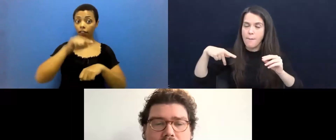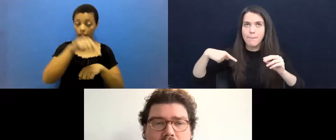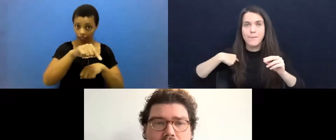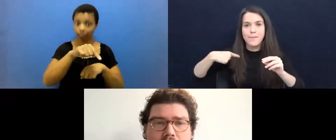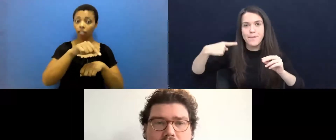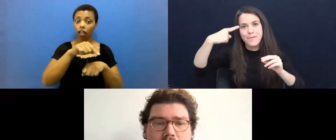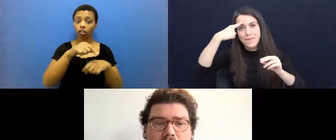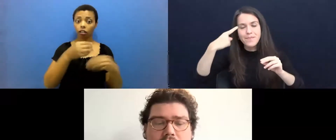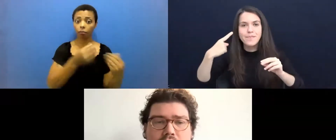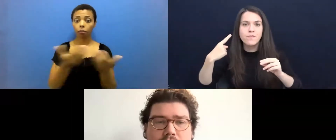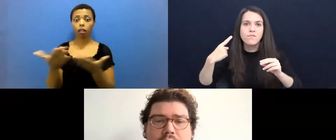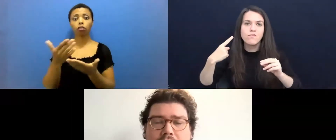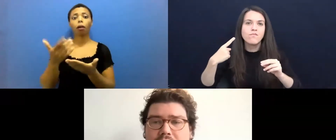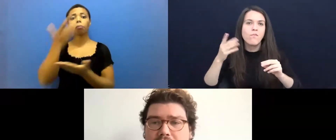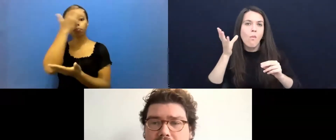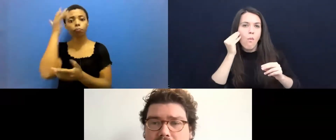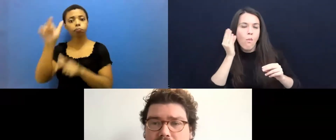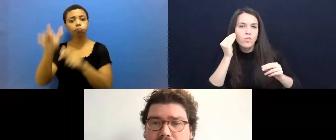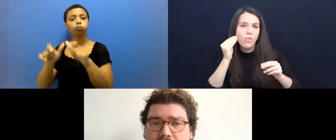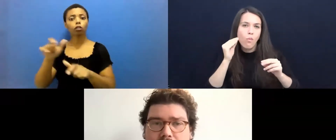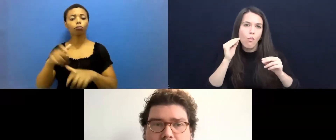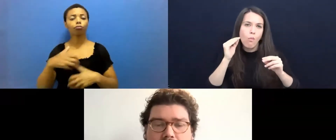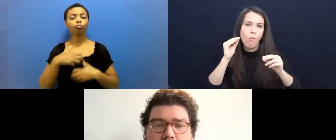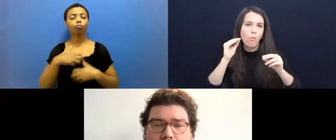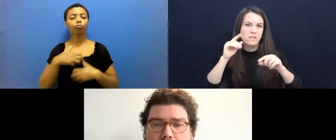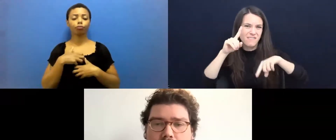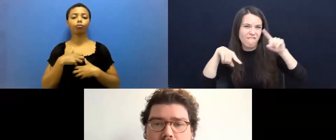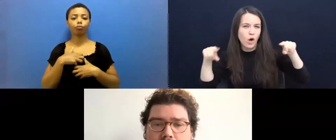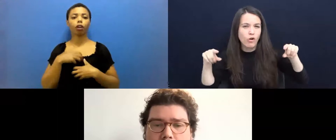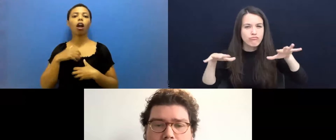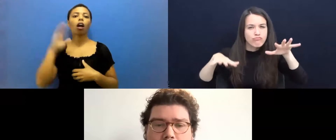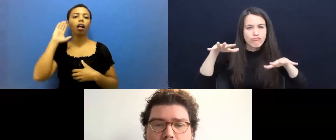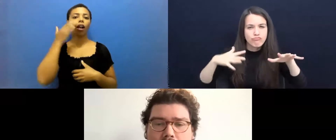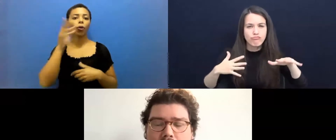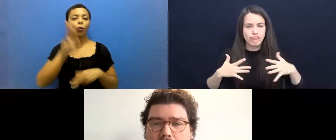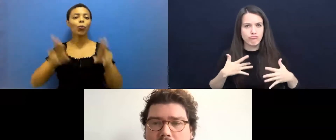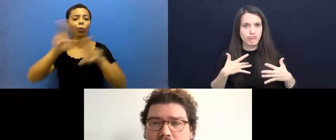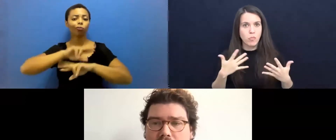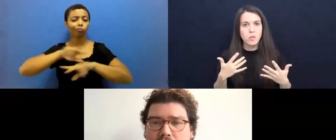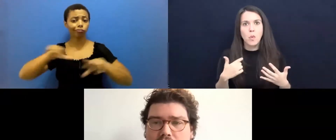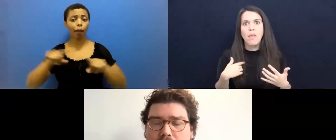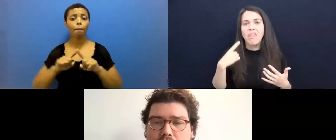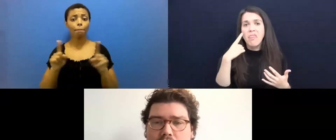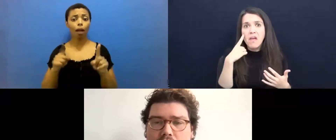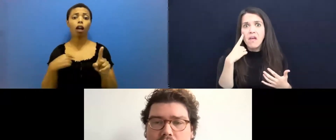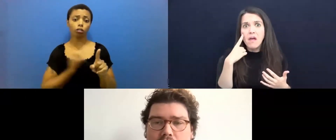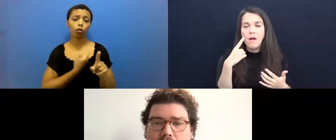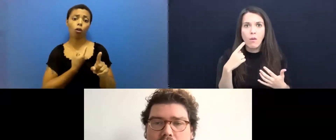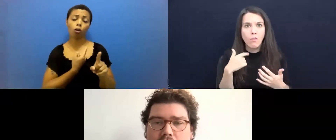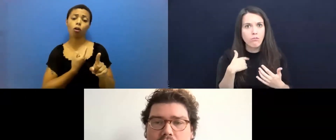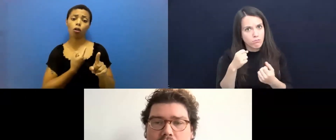the diverse sensory characteristics of the users. So we actually